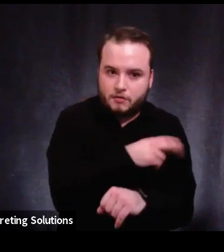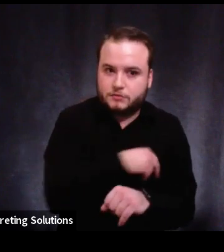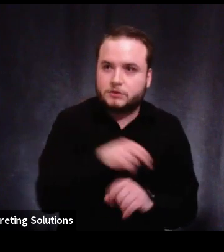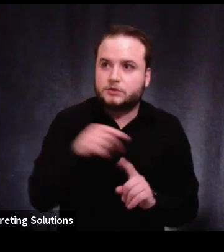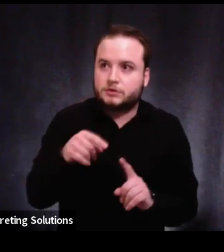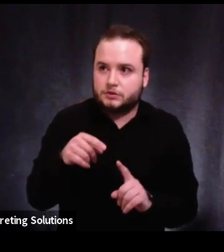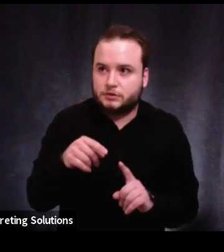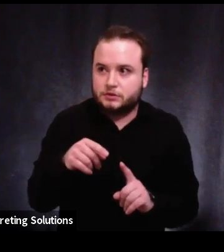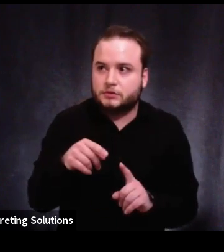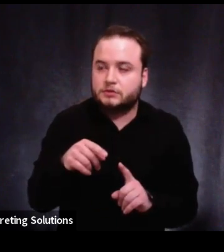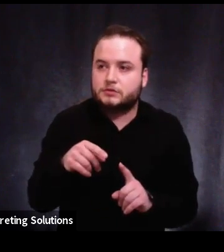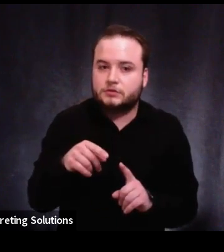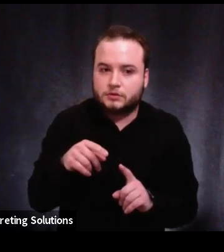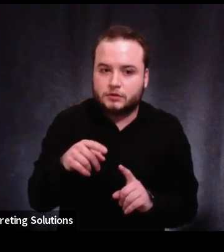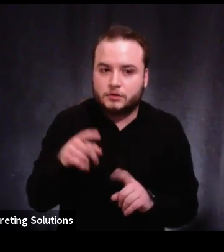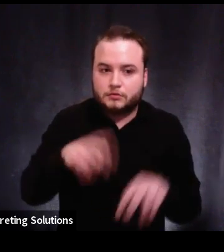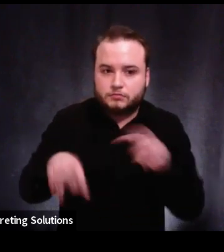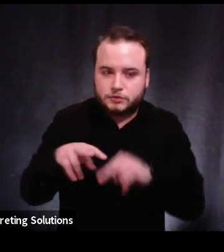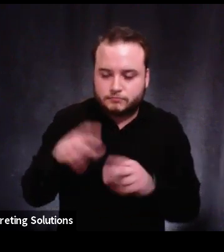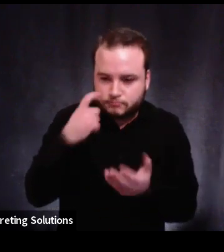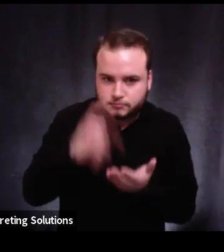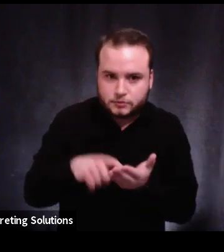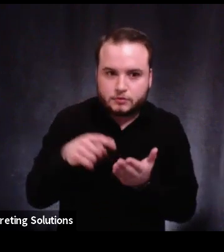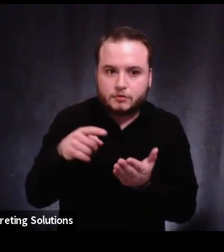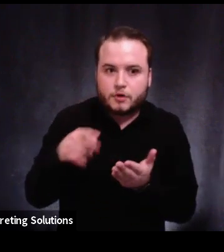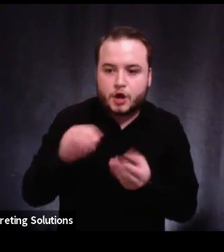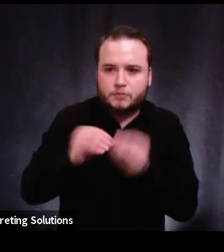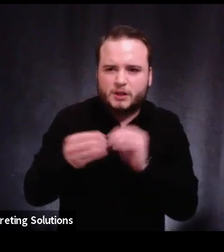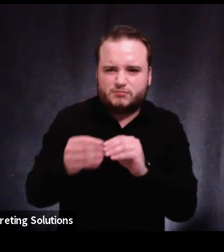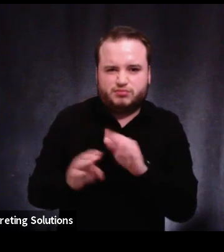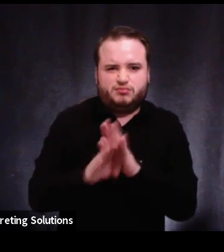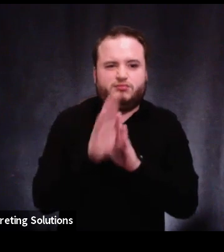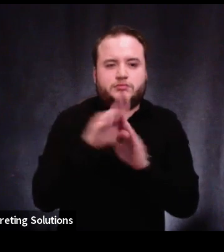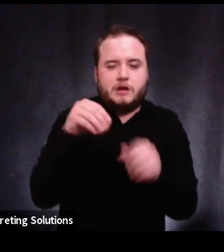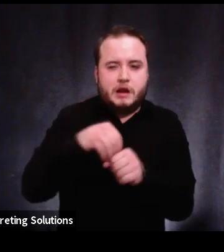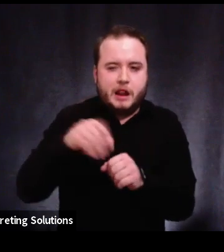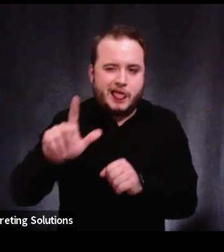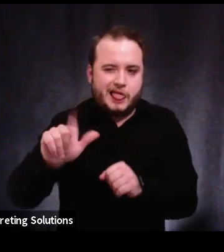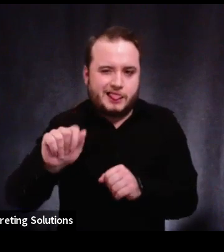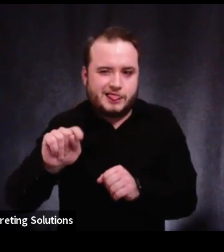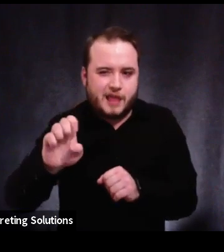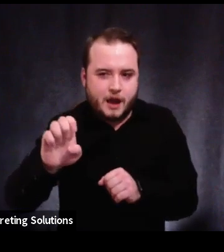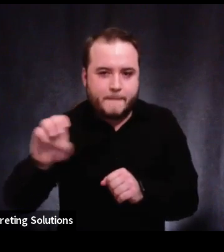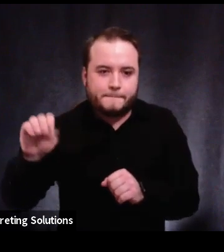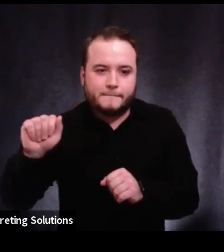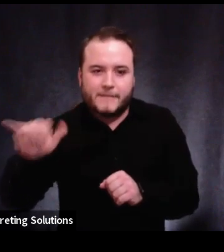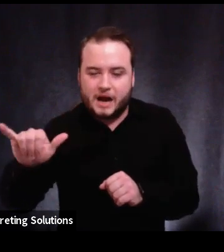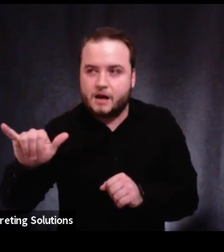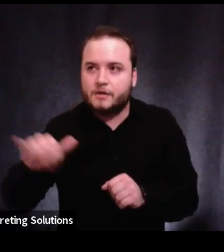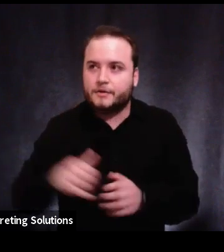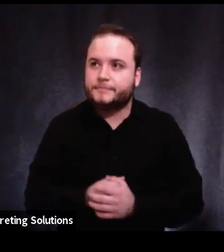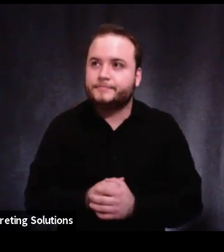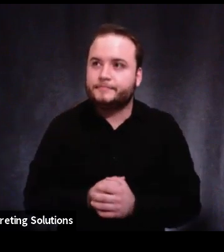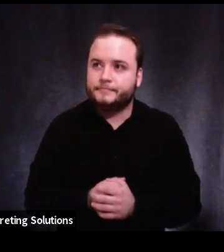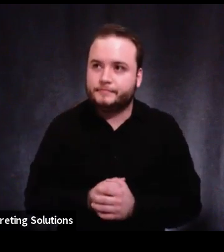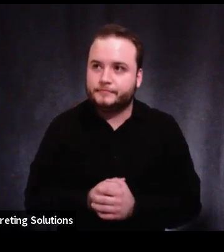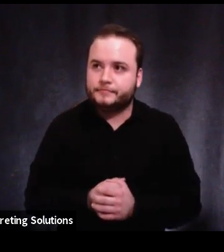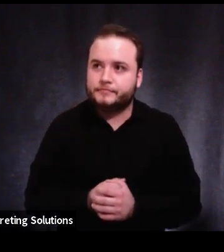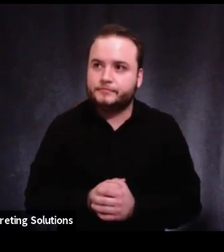that the epidemic is much more widespread than would be apparent with a case